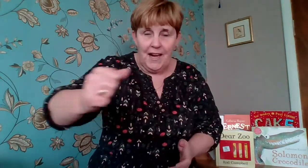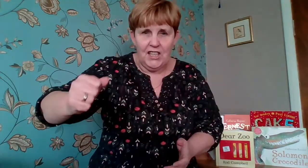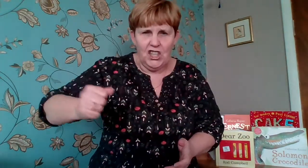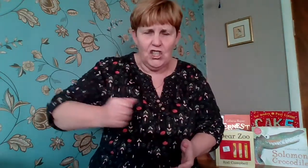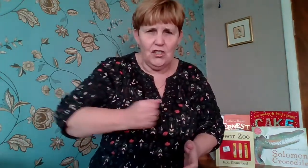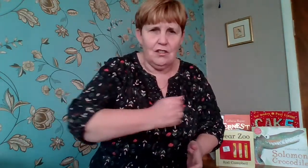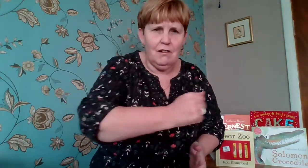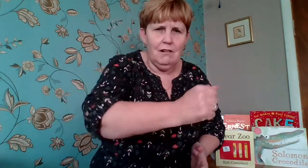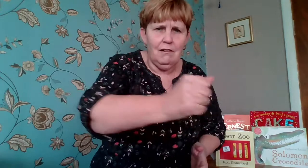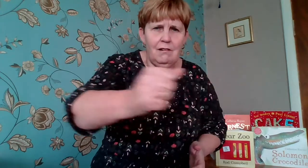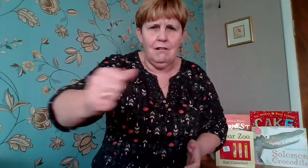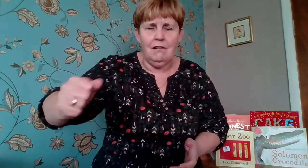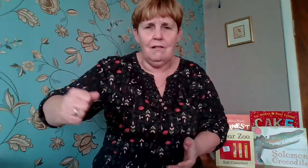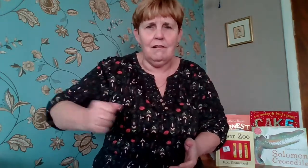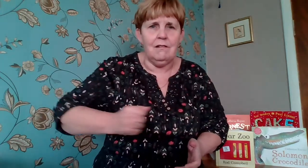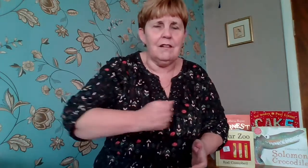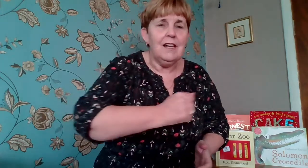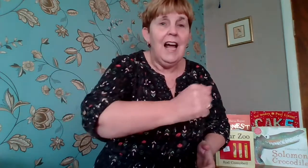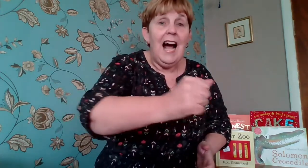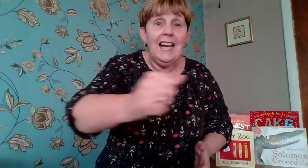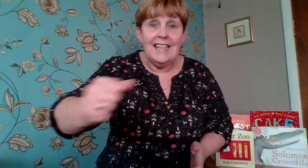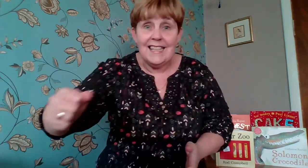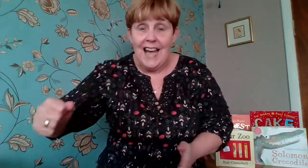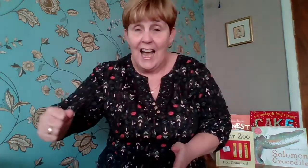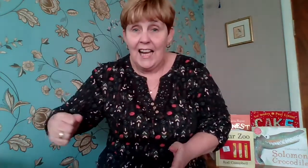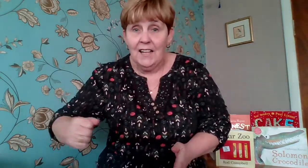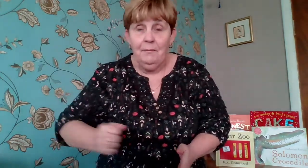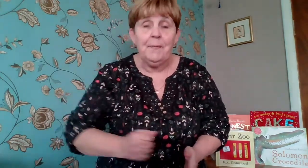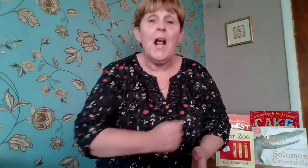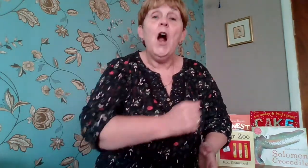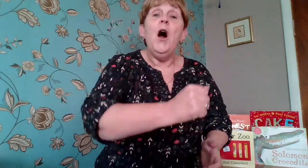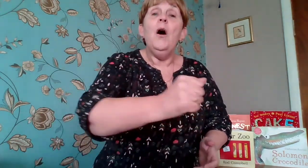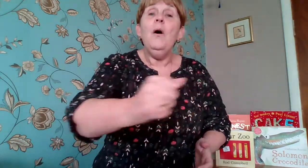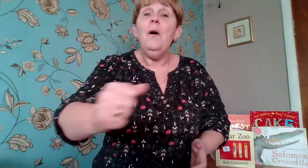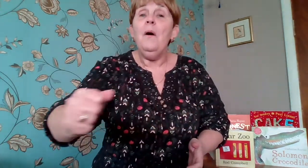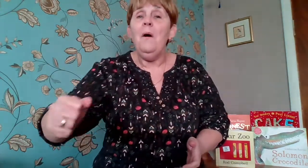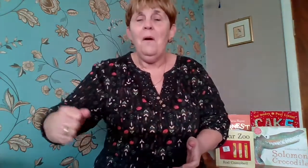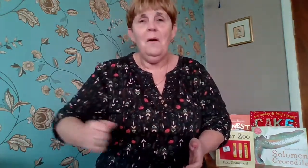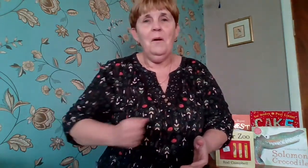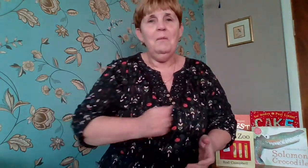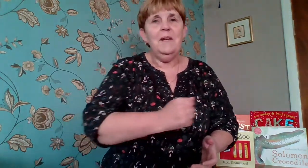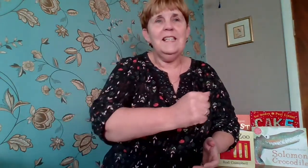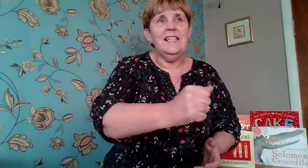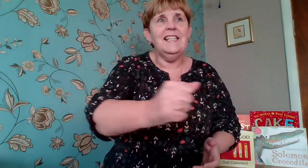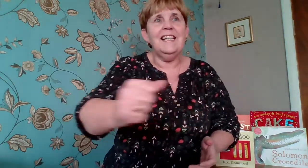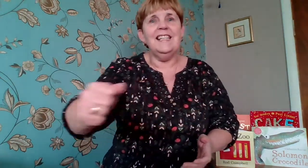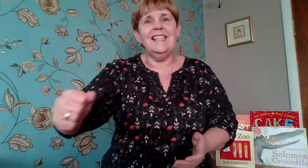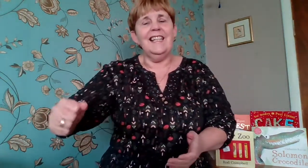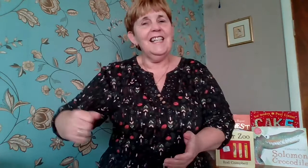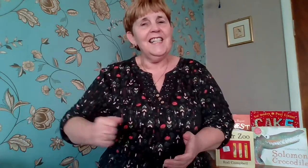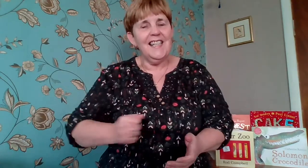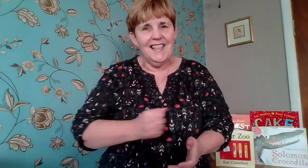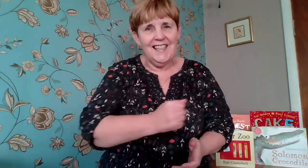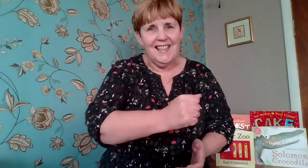he stirred and he sang. Oh, Missy's, it's